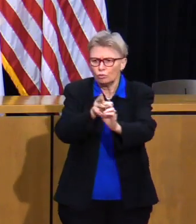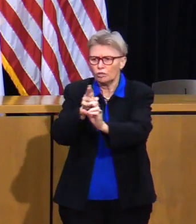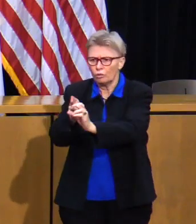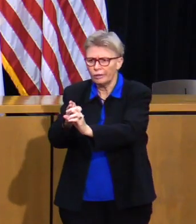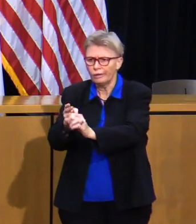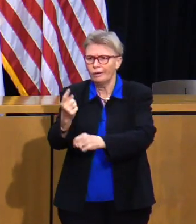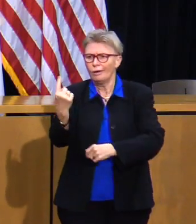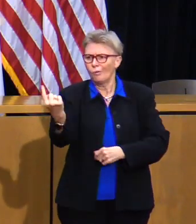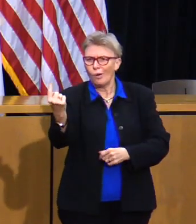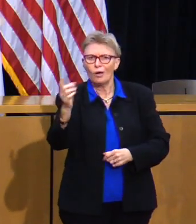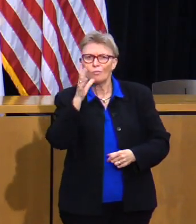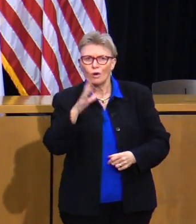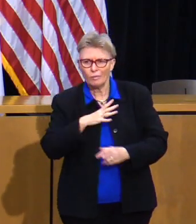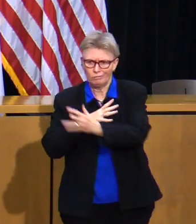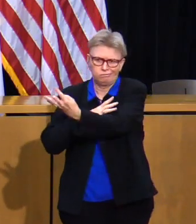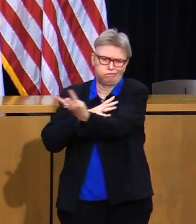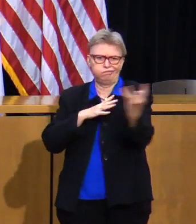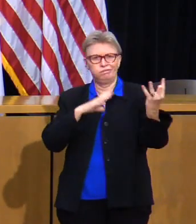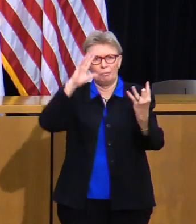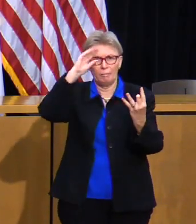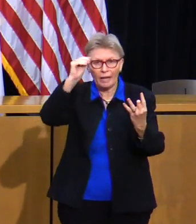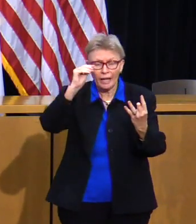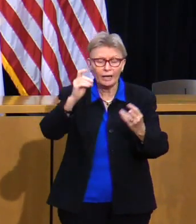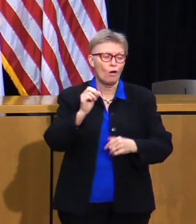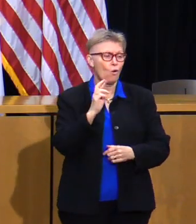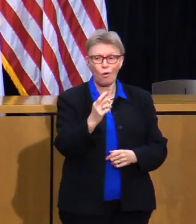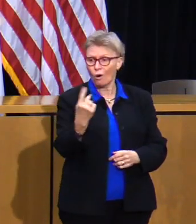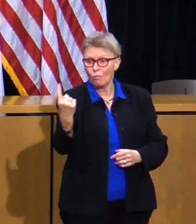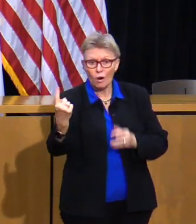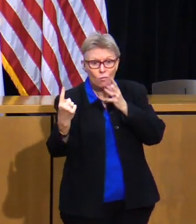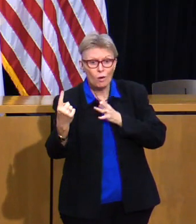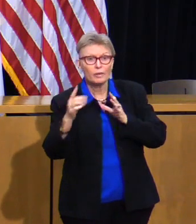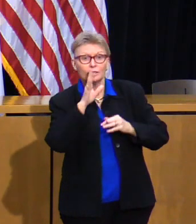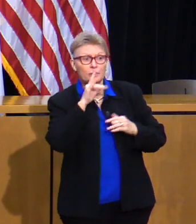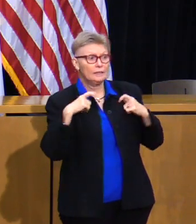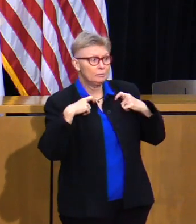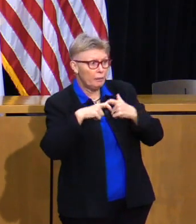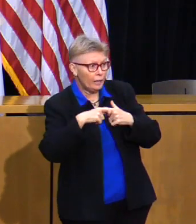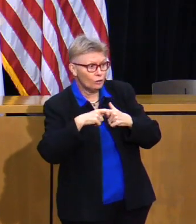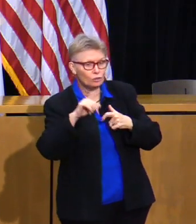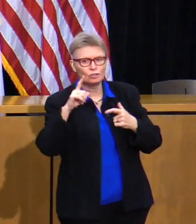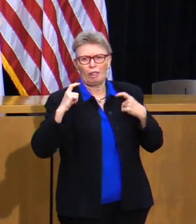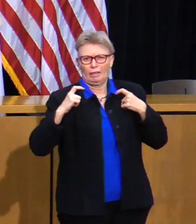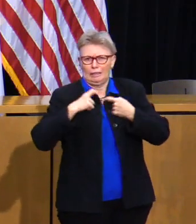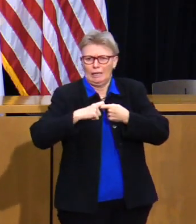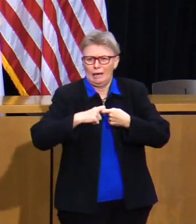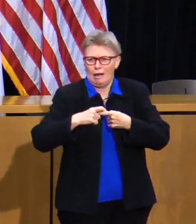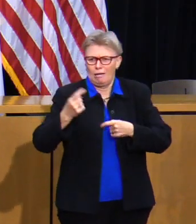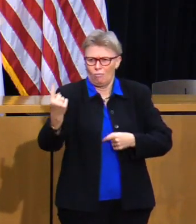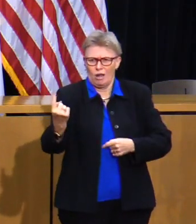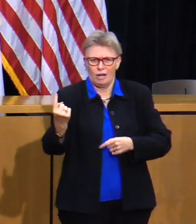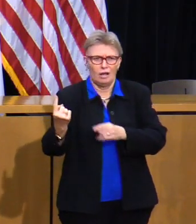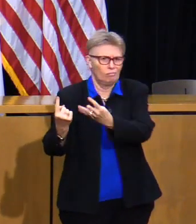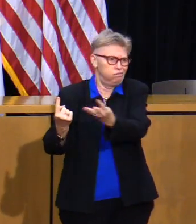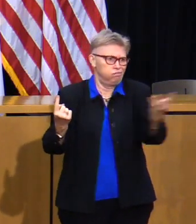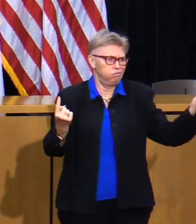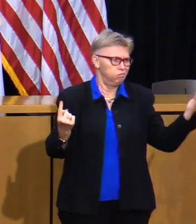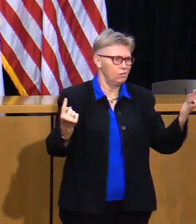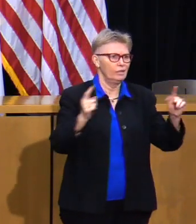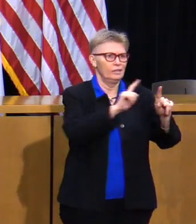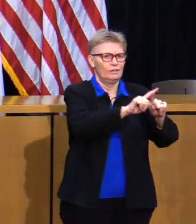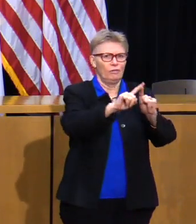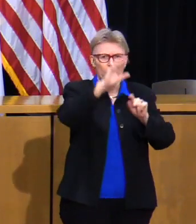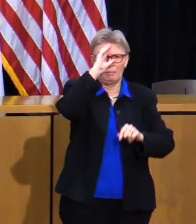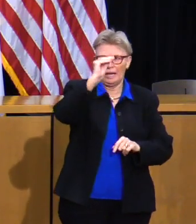in throughout her academic, business, legal, and judicial career, she's done nothing but shine in all of